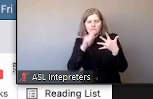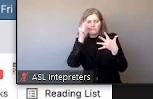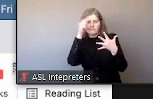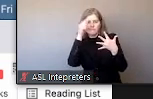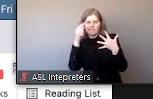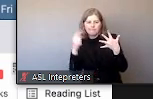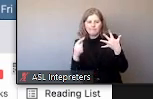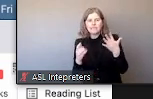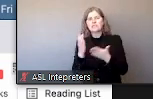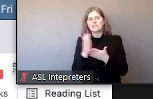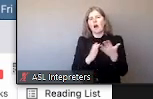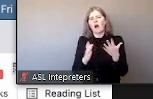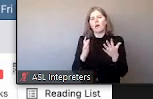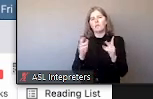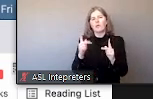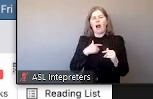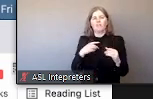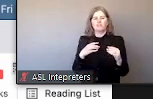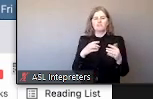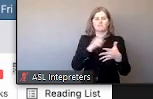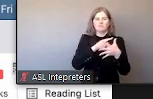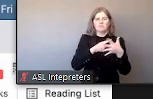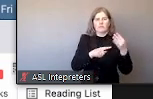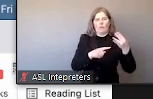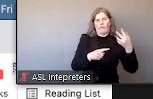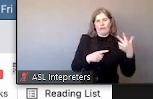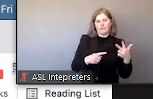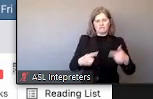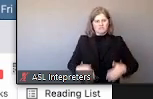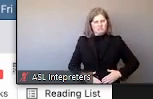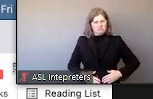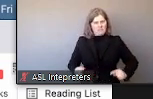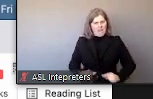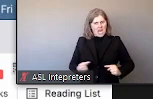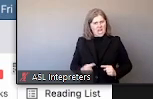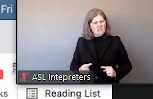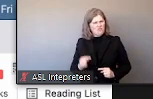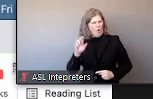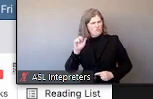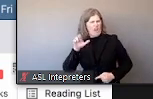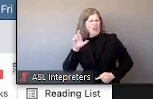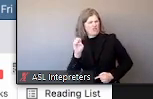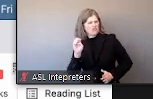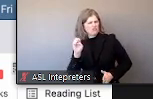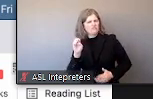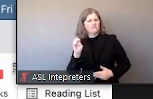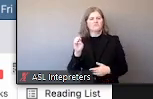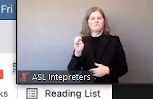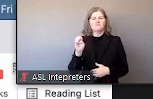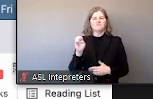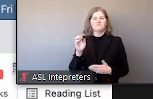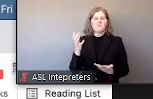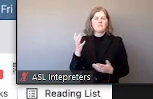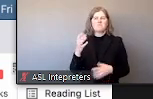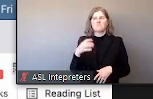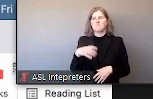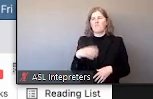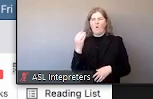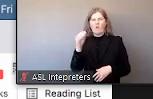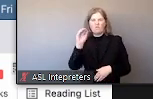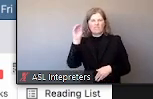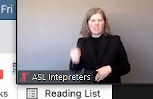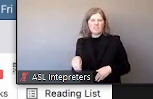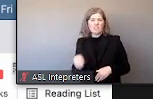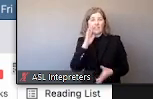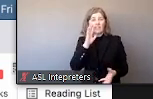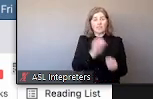obviously people can have more than one symptom. Abdominal pain, pretty unusual. Maybe only 1 in 7